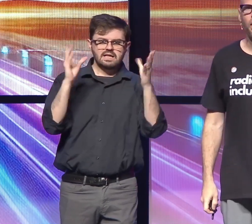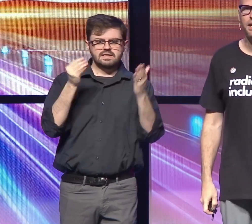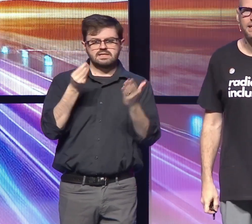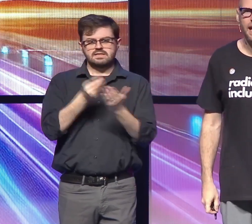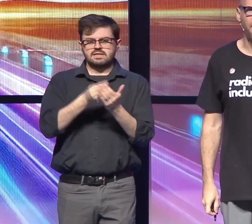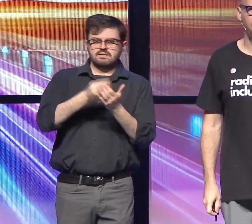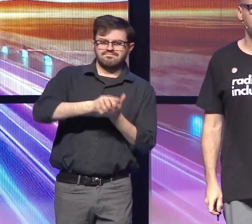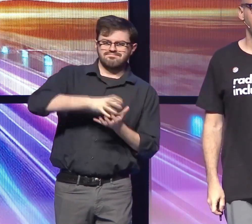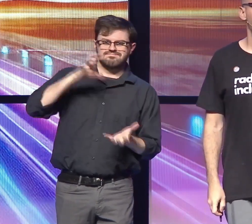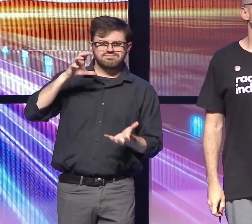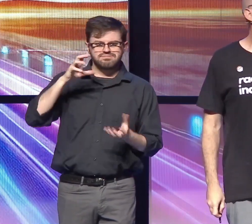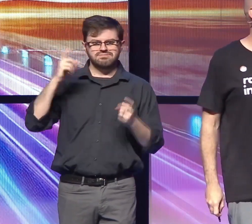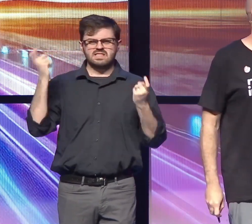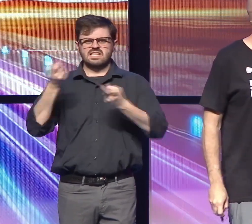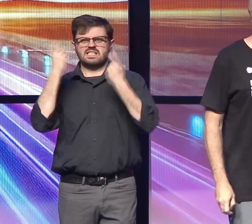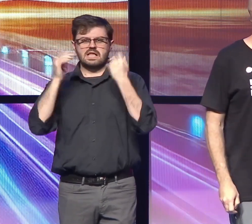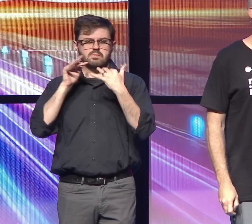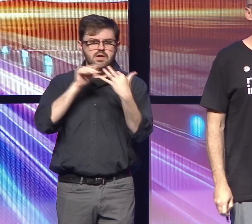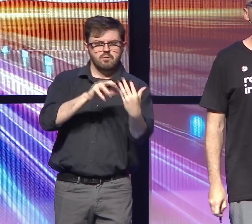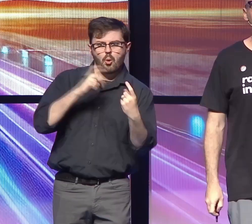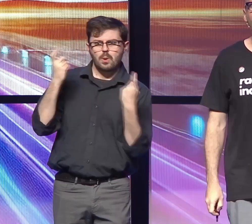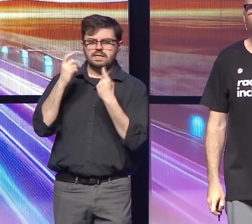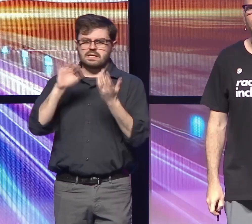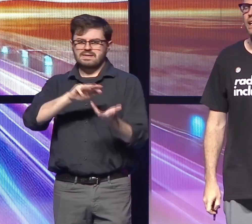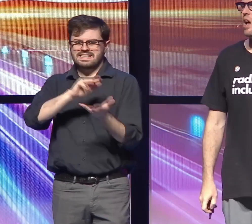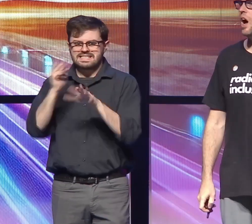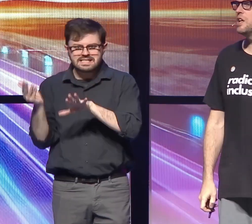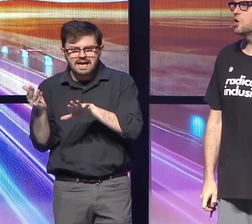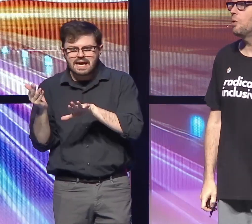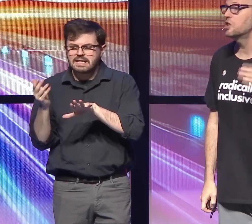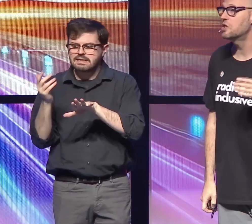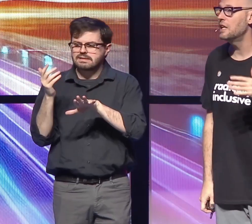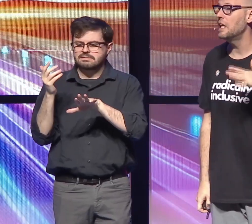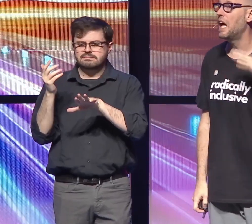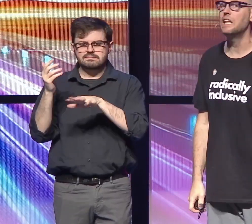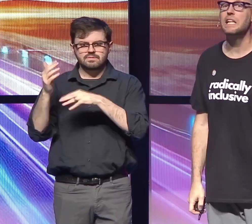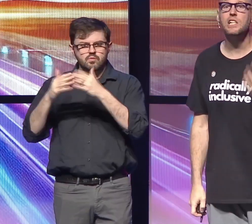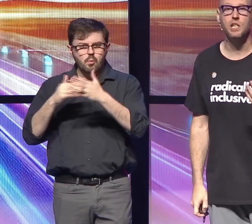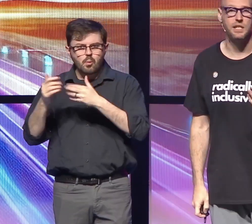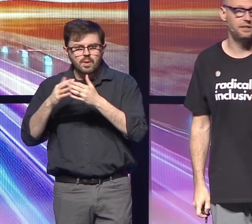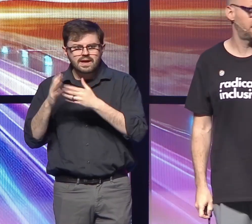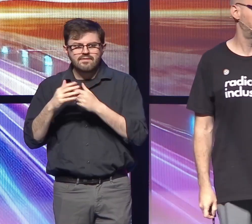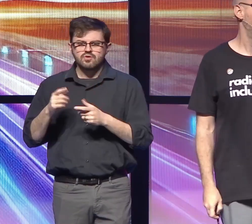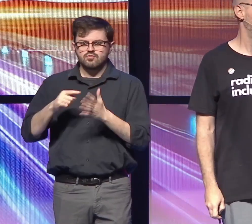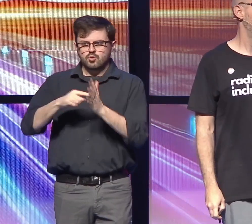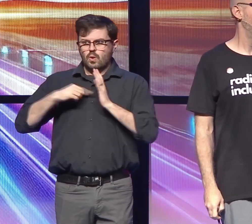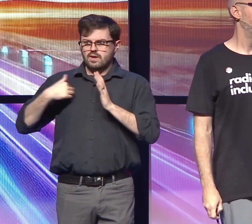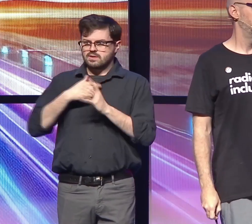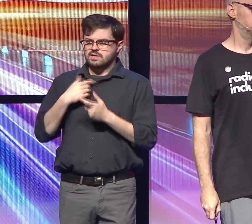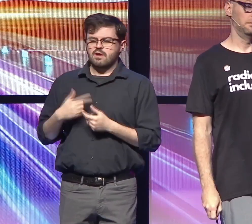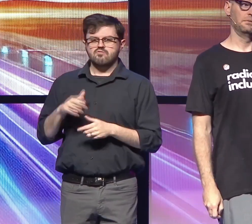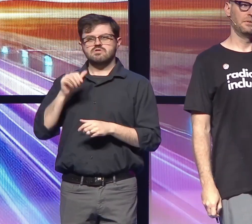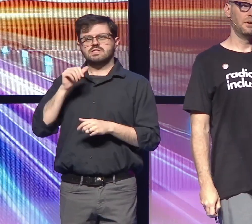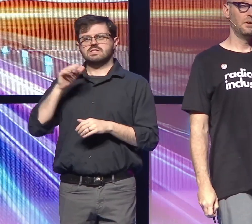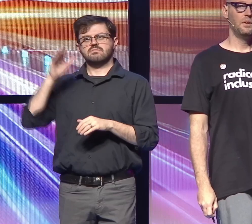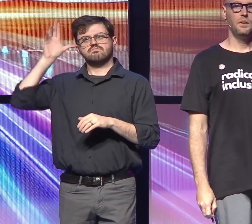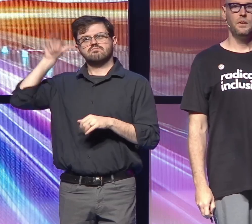of war and death, anything that demands total and unquestioning allegiance,